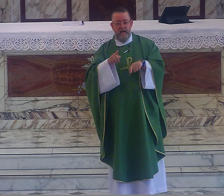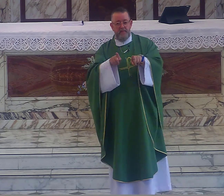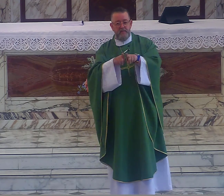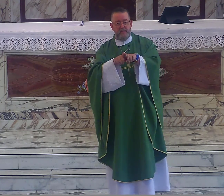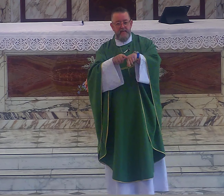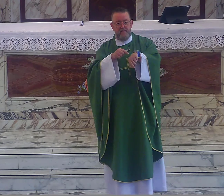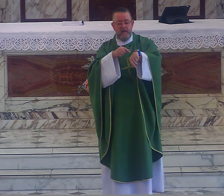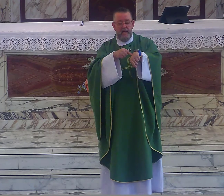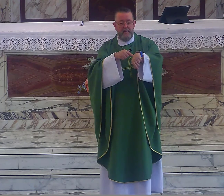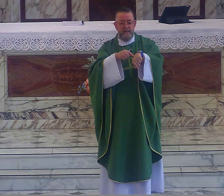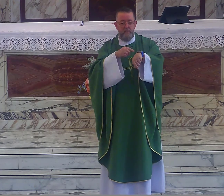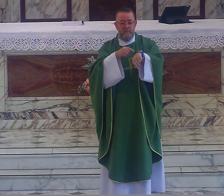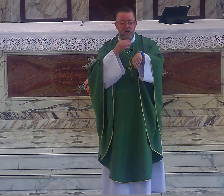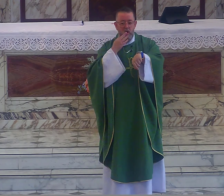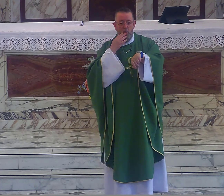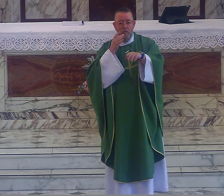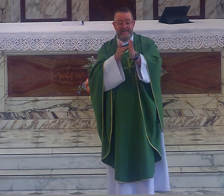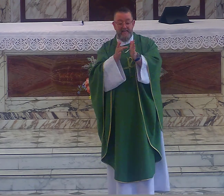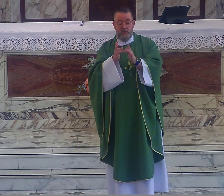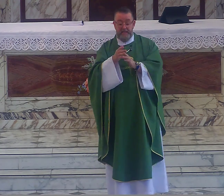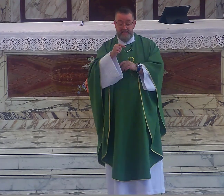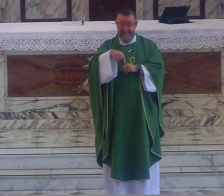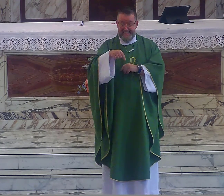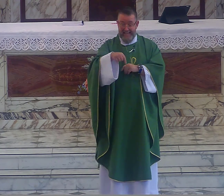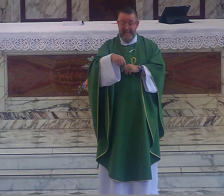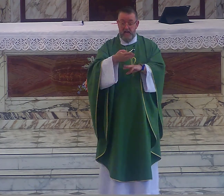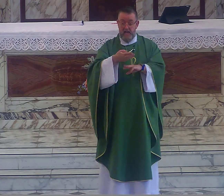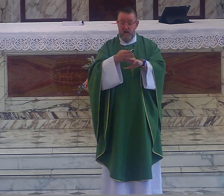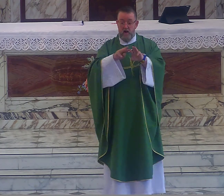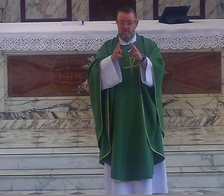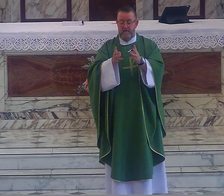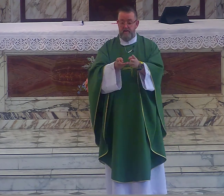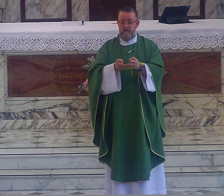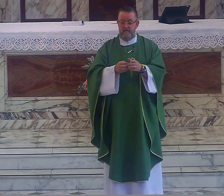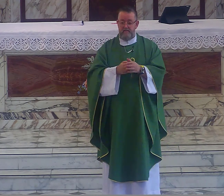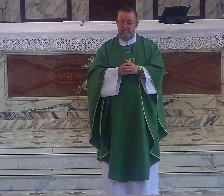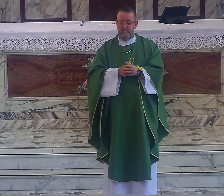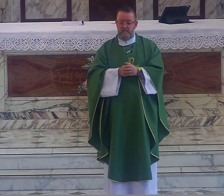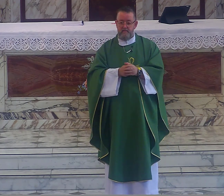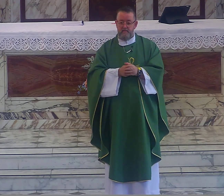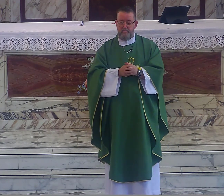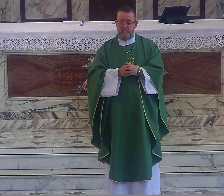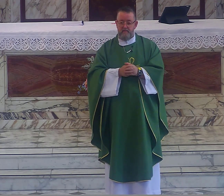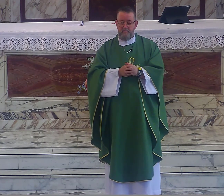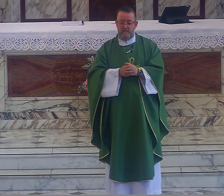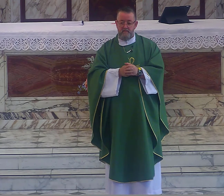But at the same time when Jesus is here on the earth,